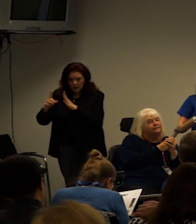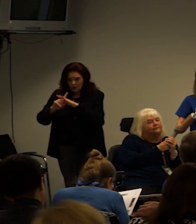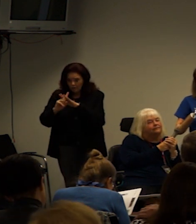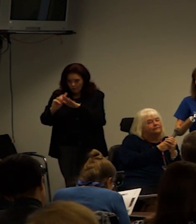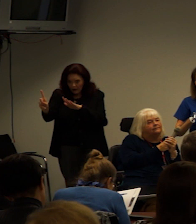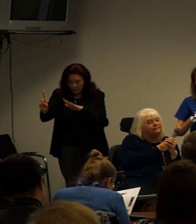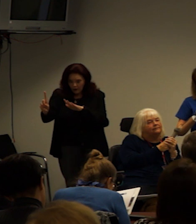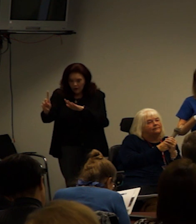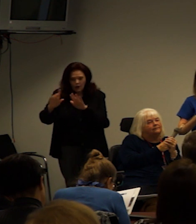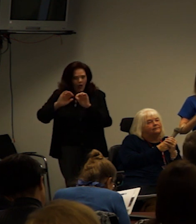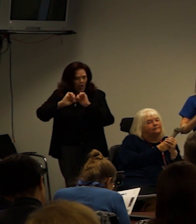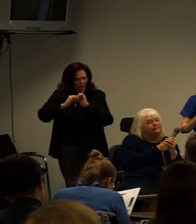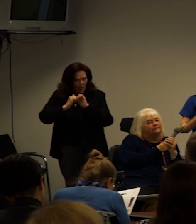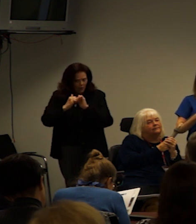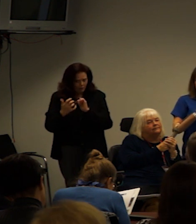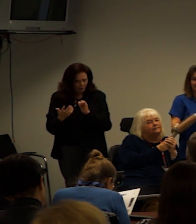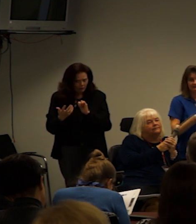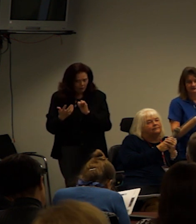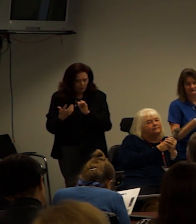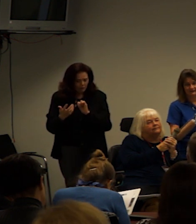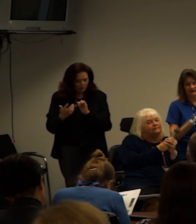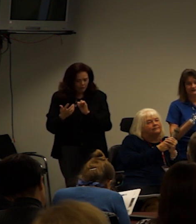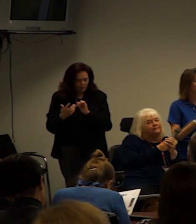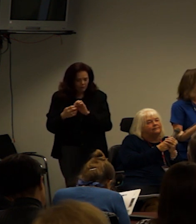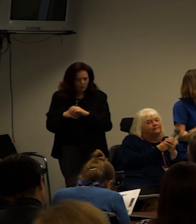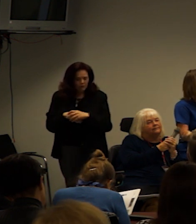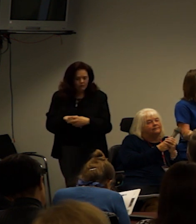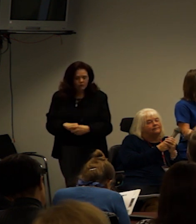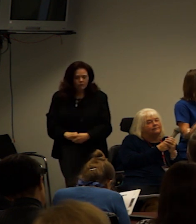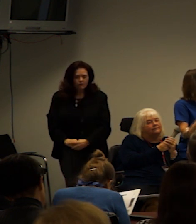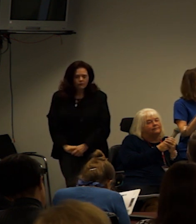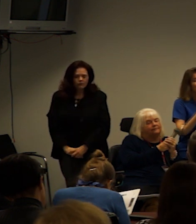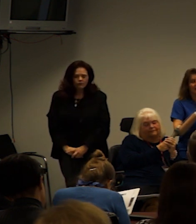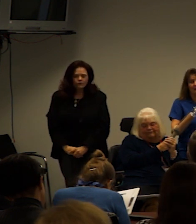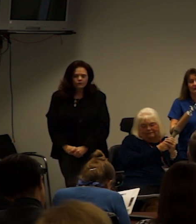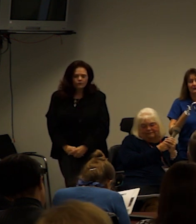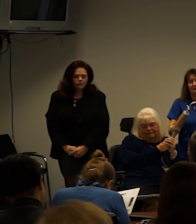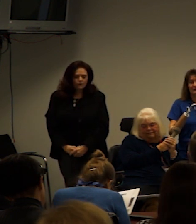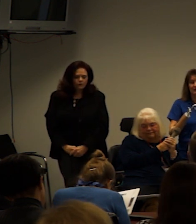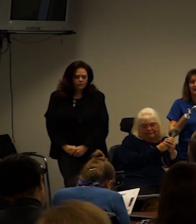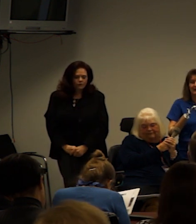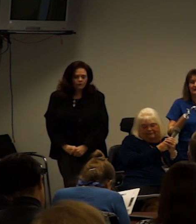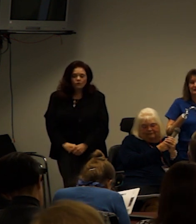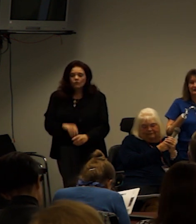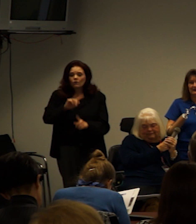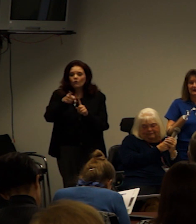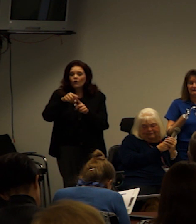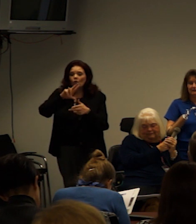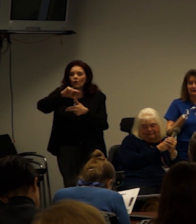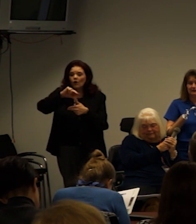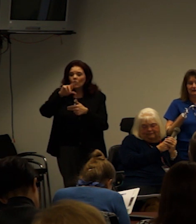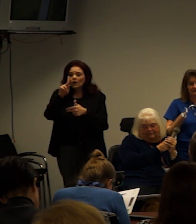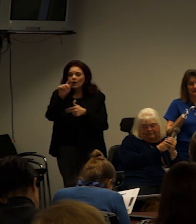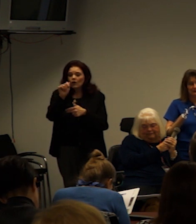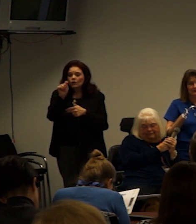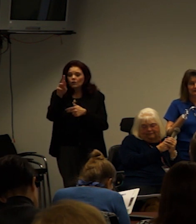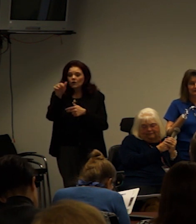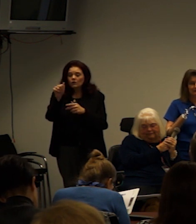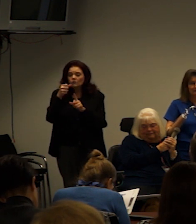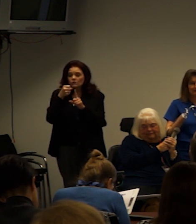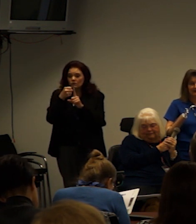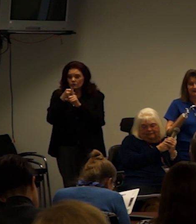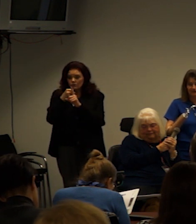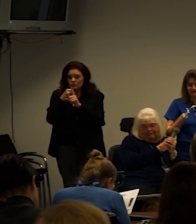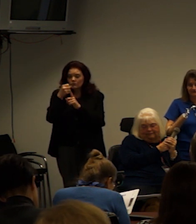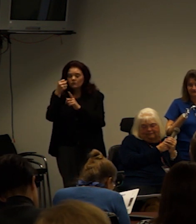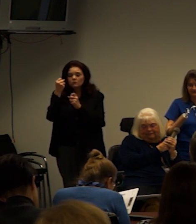evacuate, how do you plan to evacuate? Okay? Now, when Hurricane Katrina came through, a lot more people